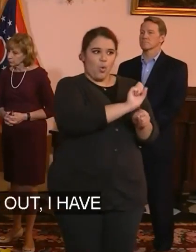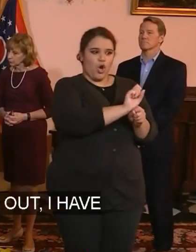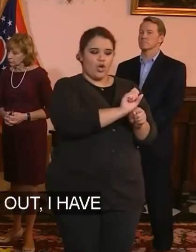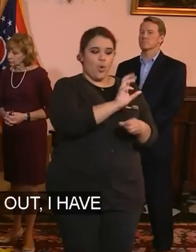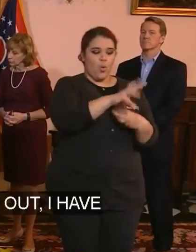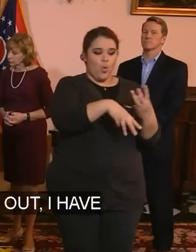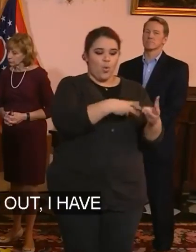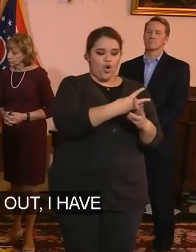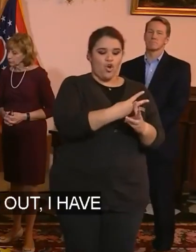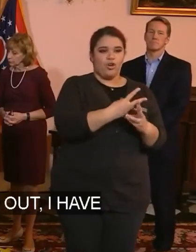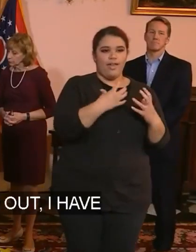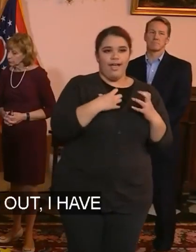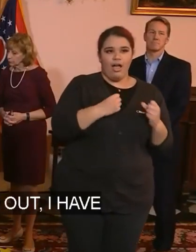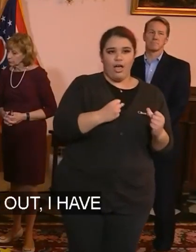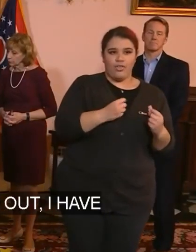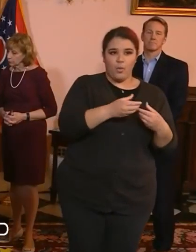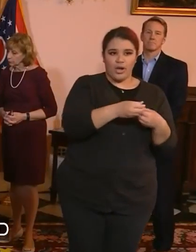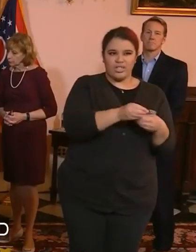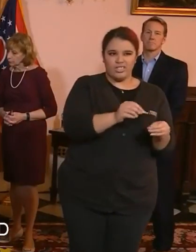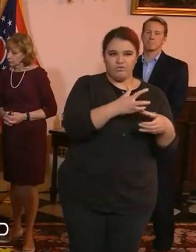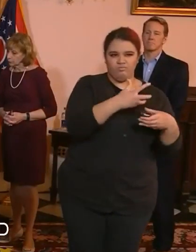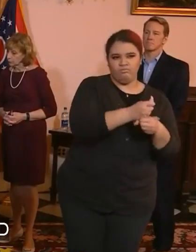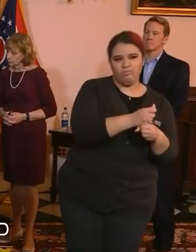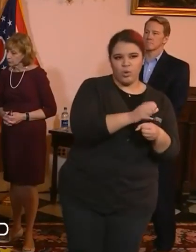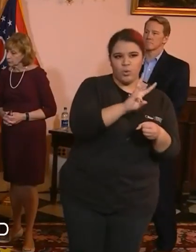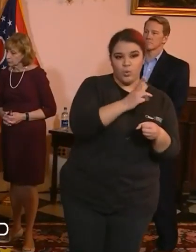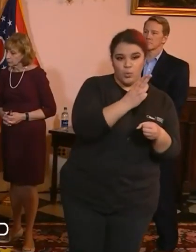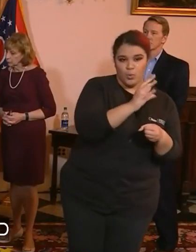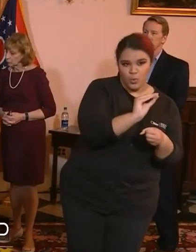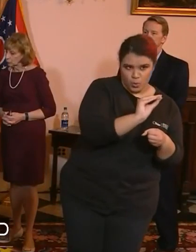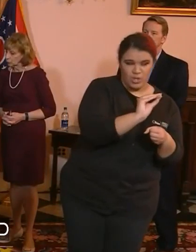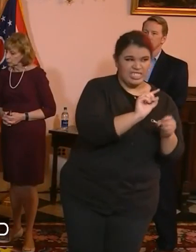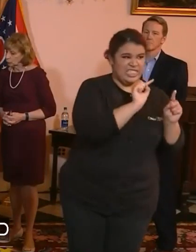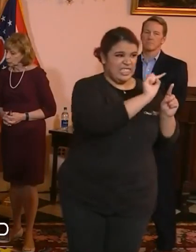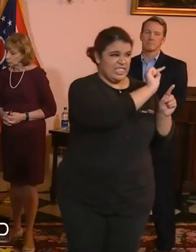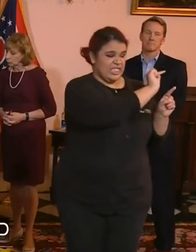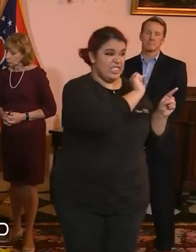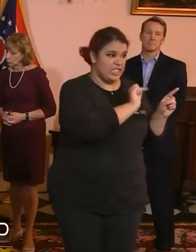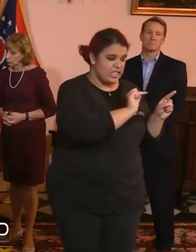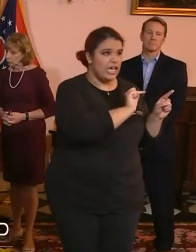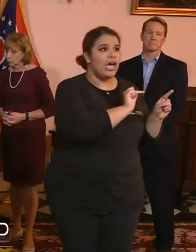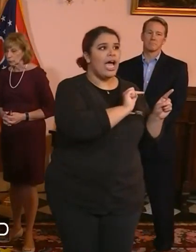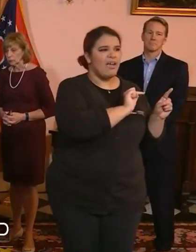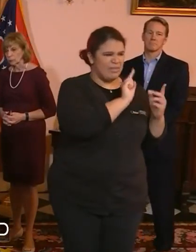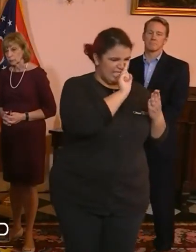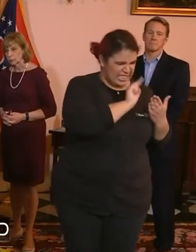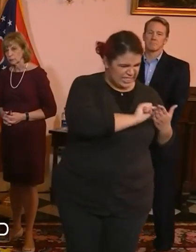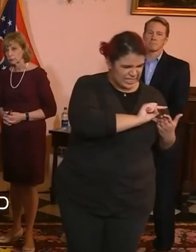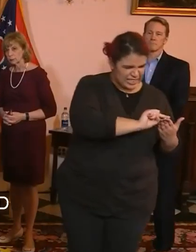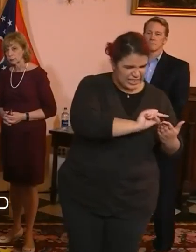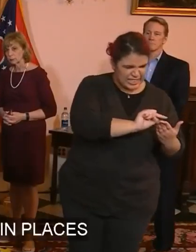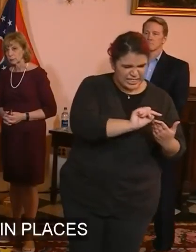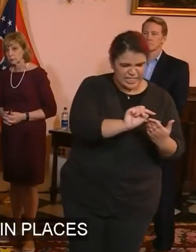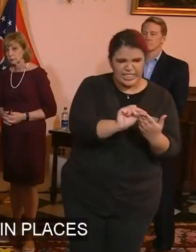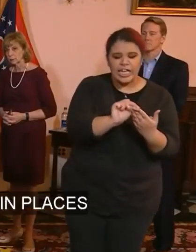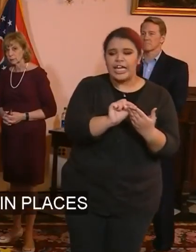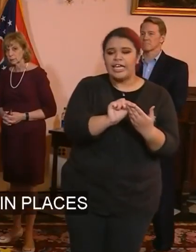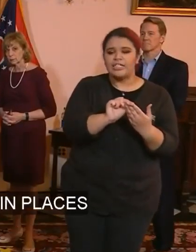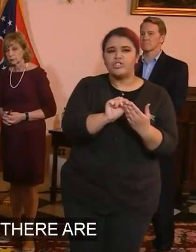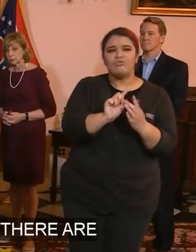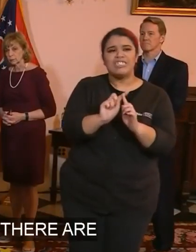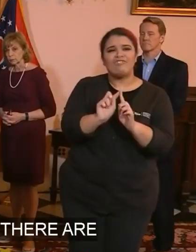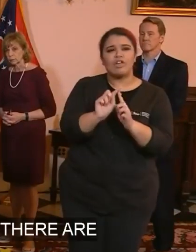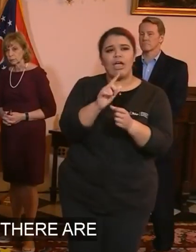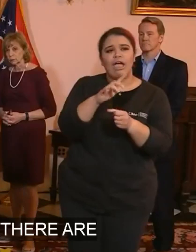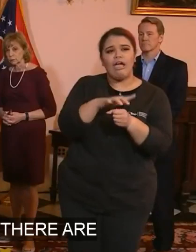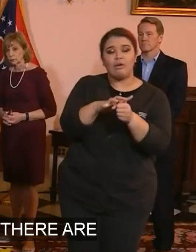in health in places where they're looking at countries like Africa right now. There are some other thoughts that I'd like to have as a state